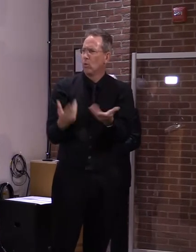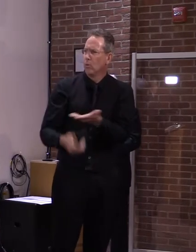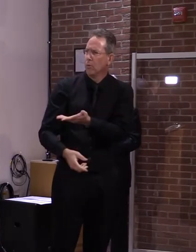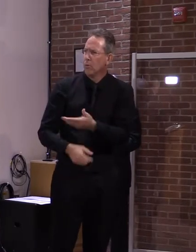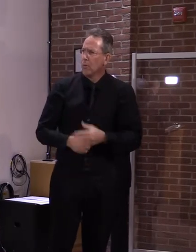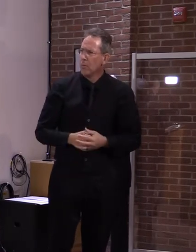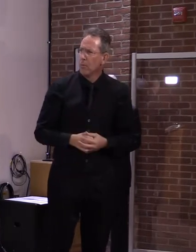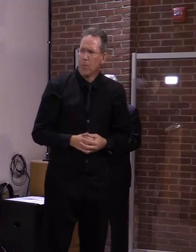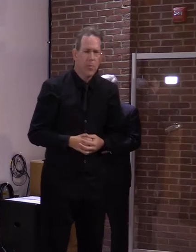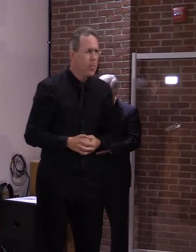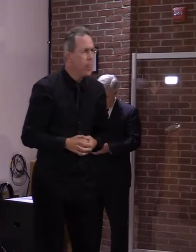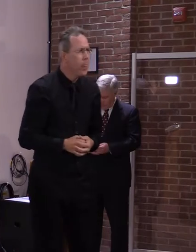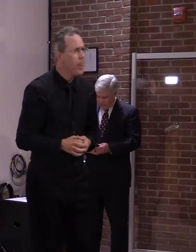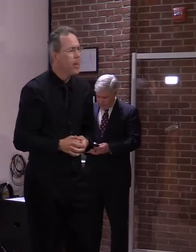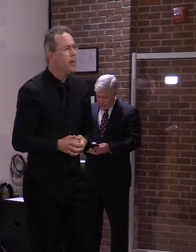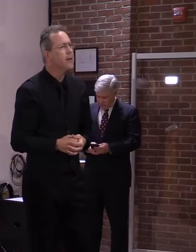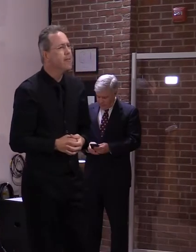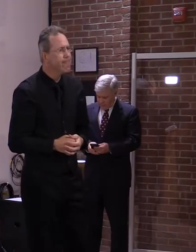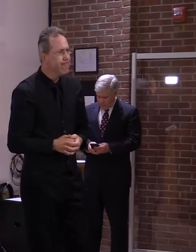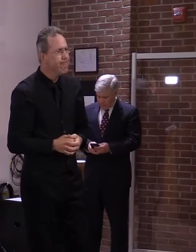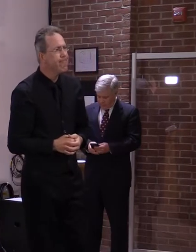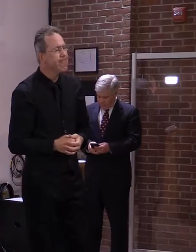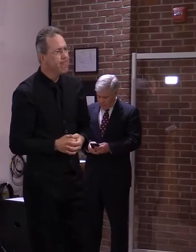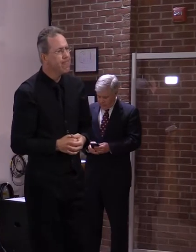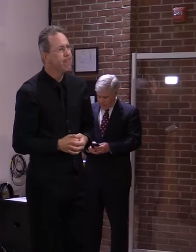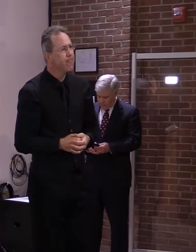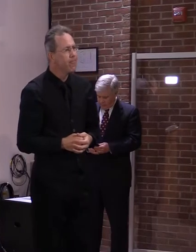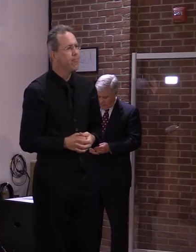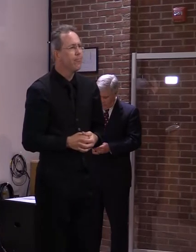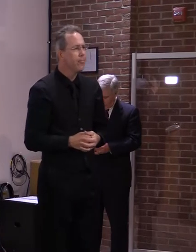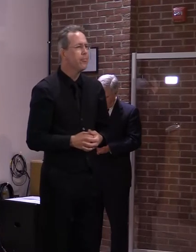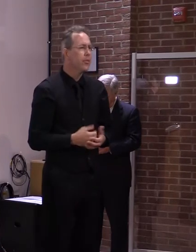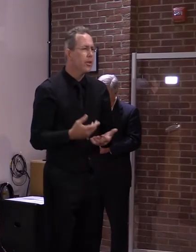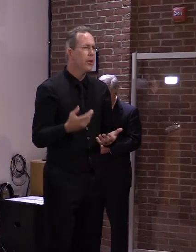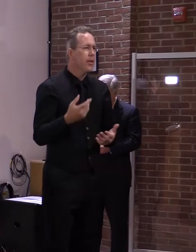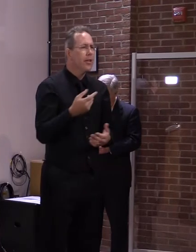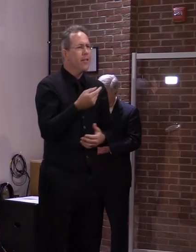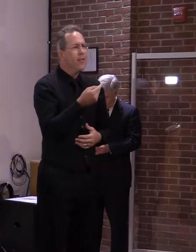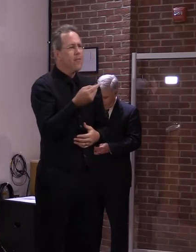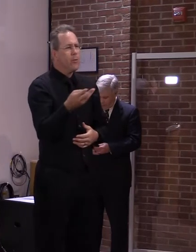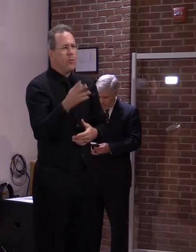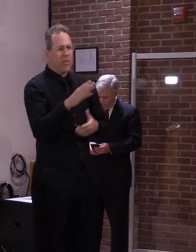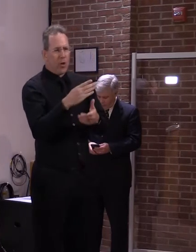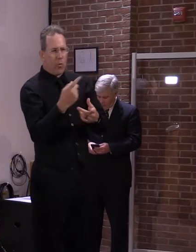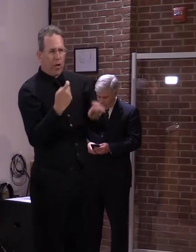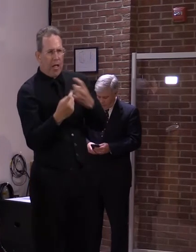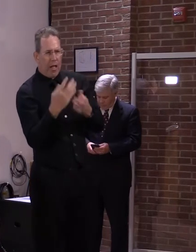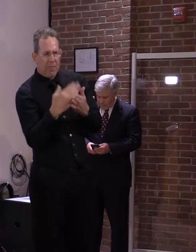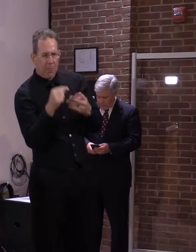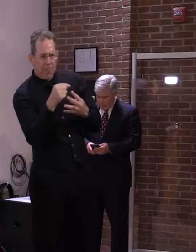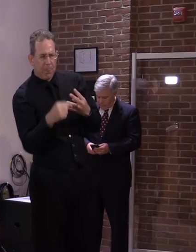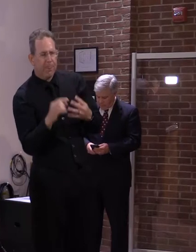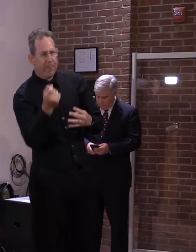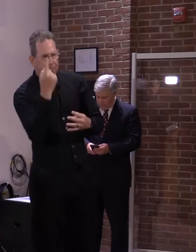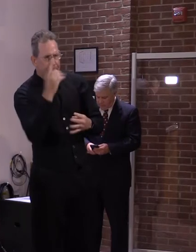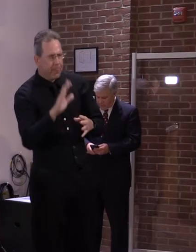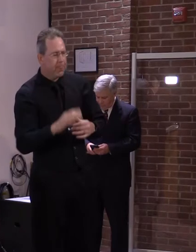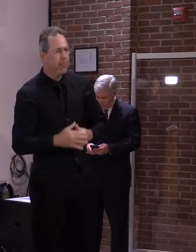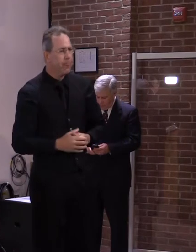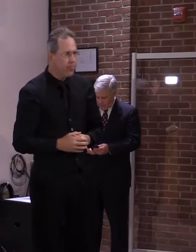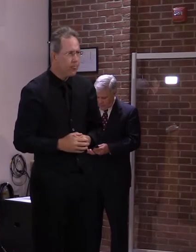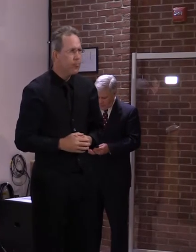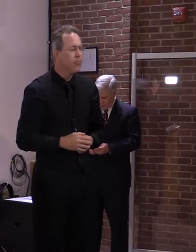Hi, Guy. You had a couple aspects of that question. firstly, I mean, just to draw the